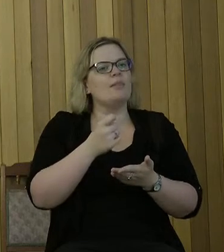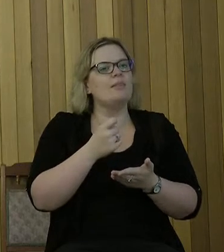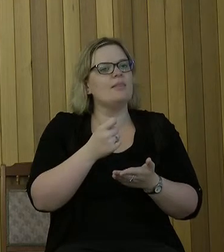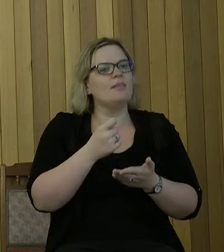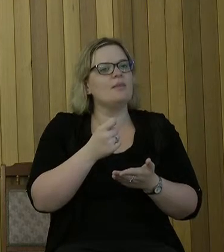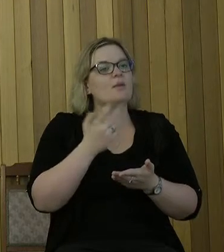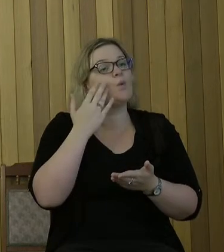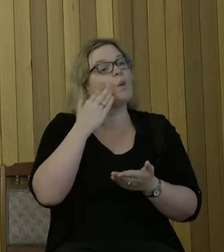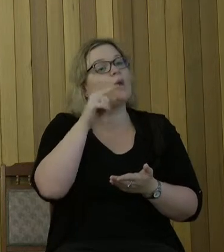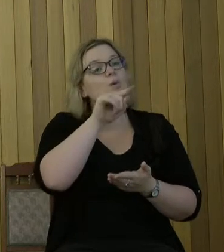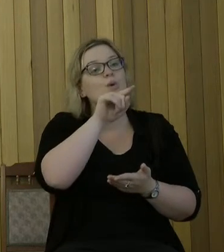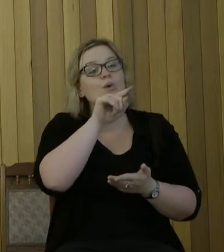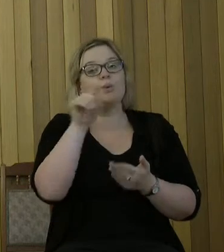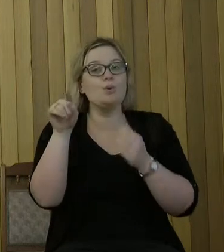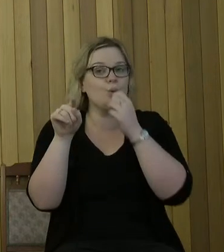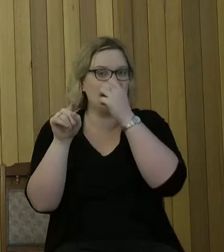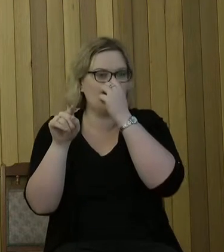Because when you are renewed